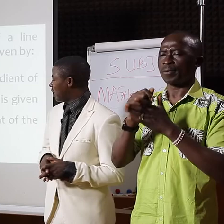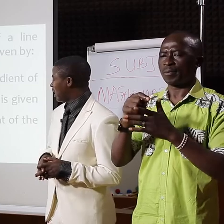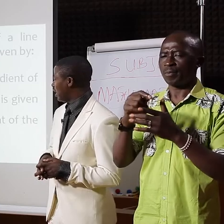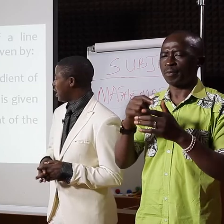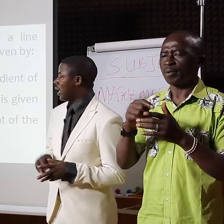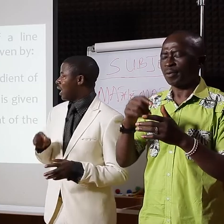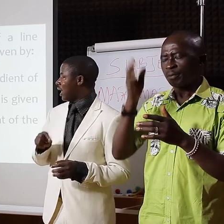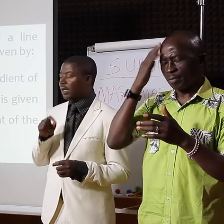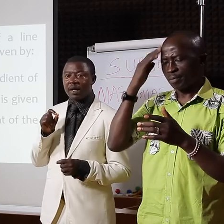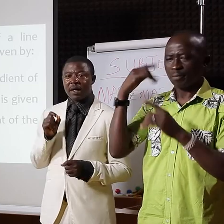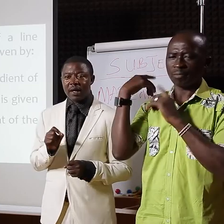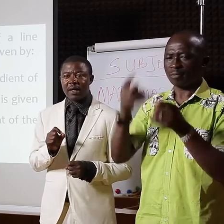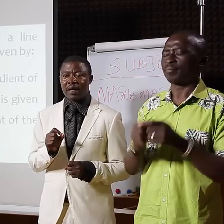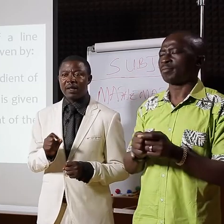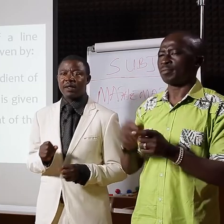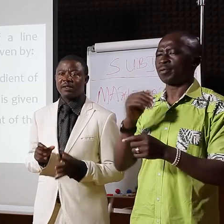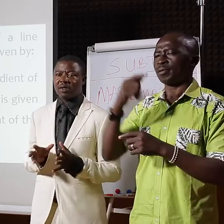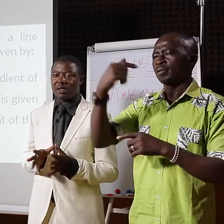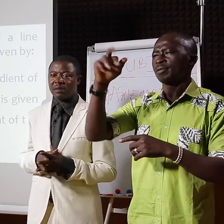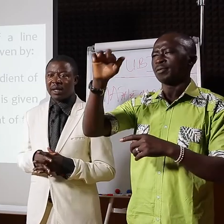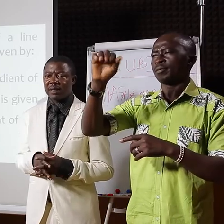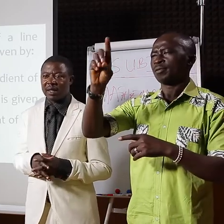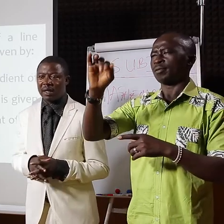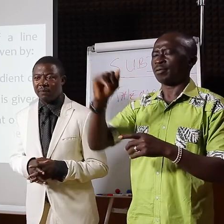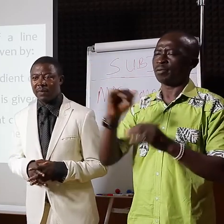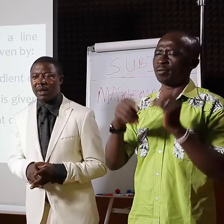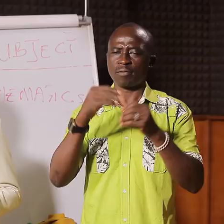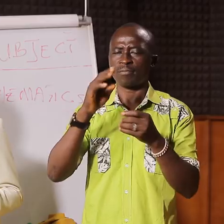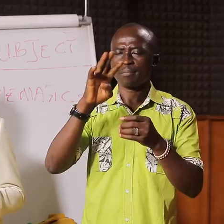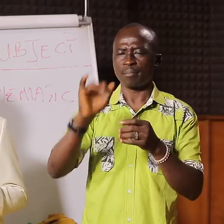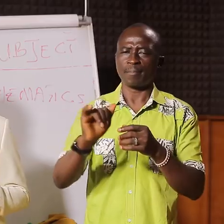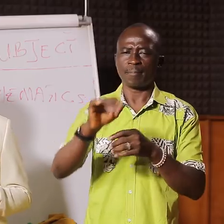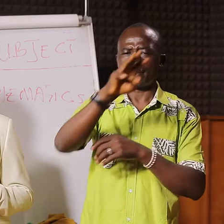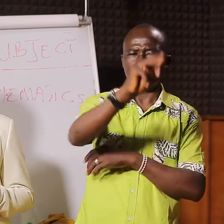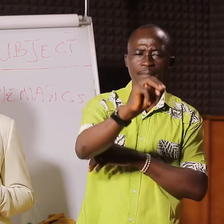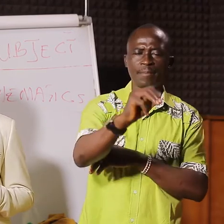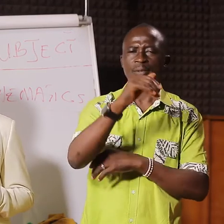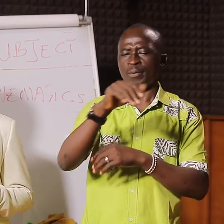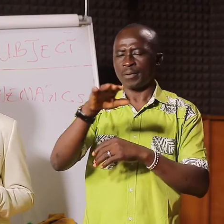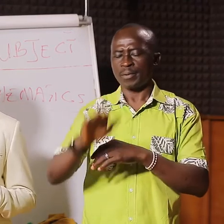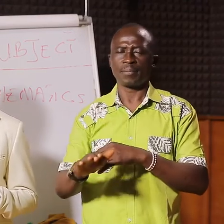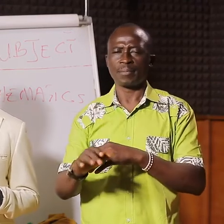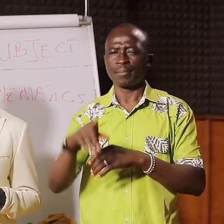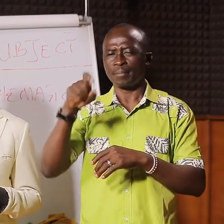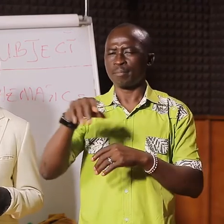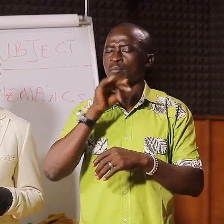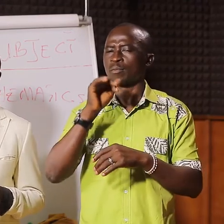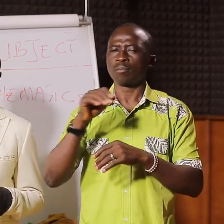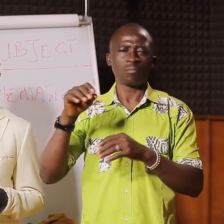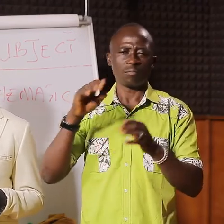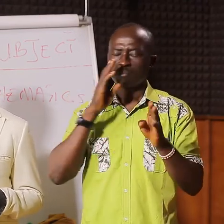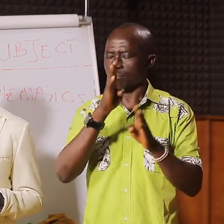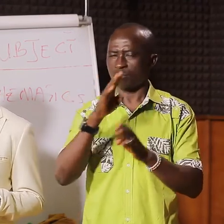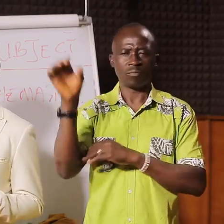determined from the beginning. And the gradient is denoted by letter M. And your denominator must not be equal